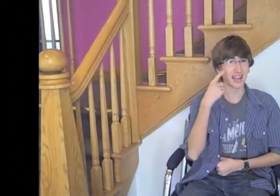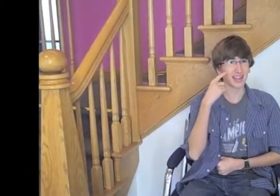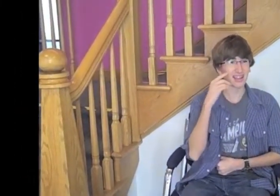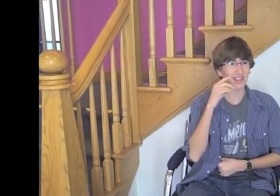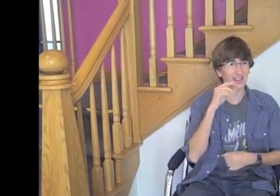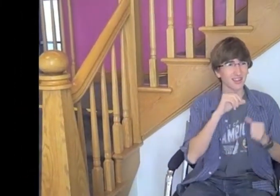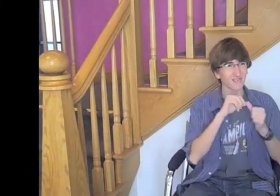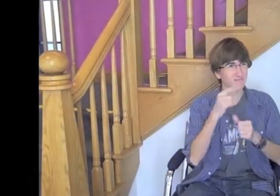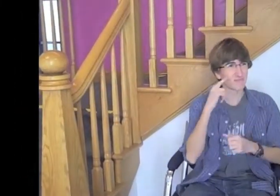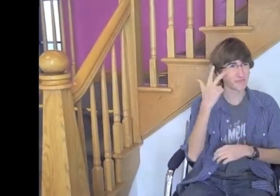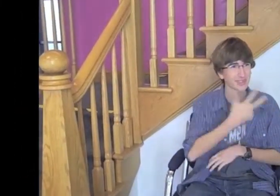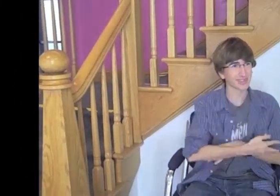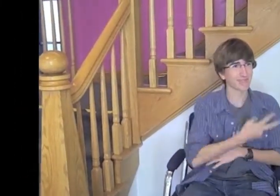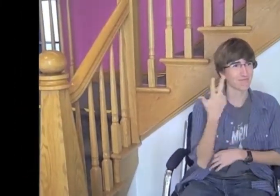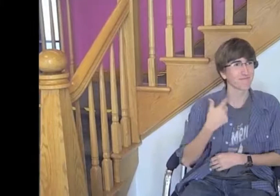You know, I'd say three days.